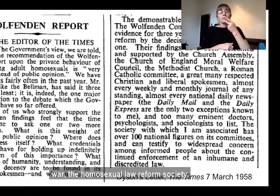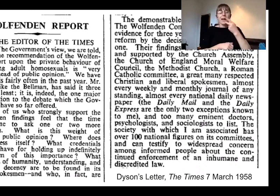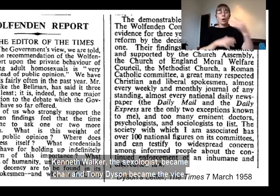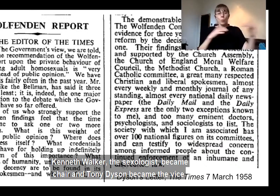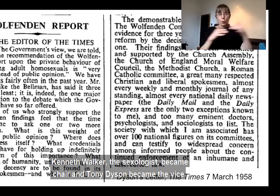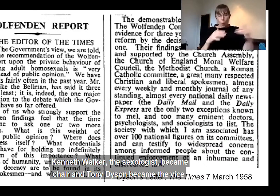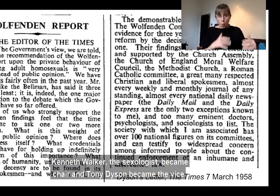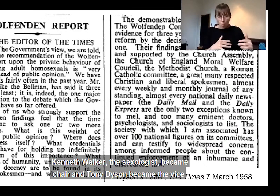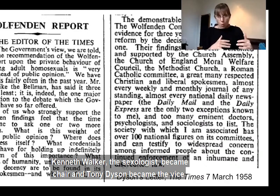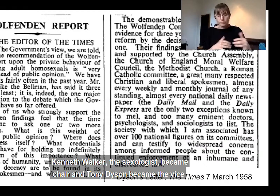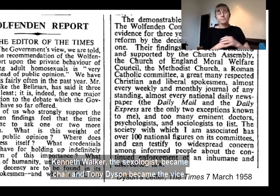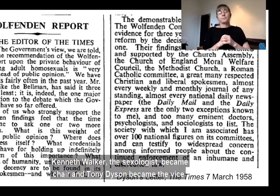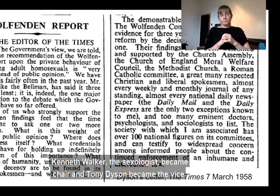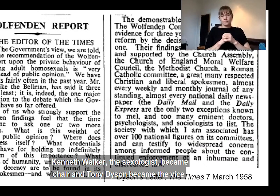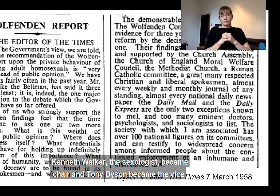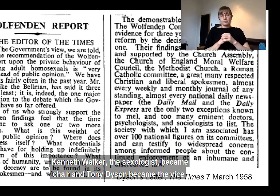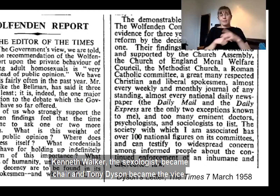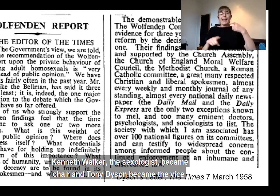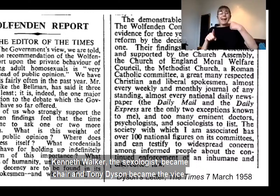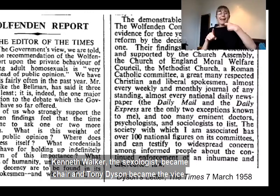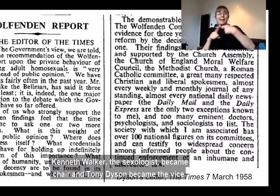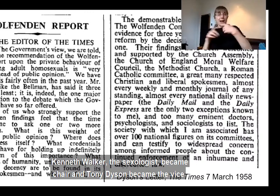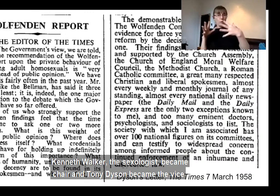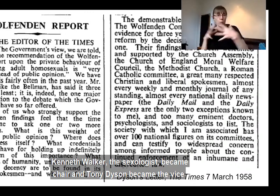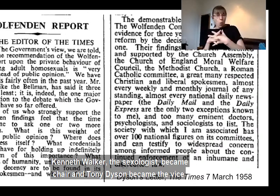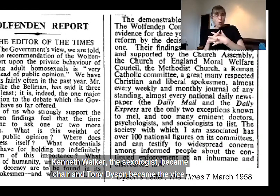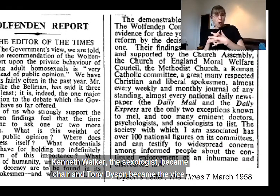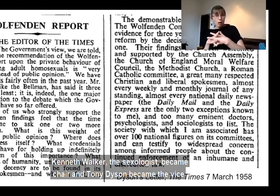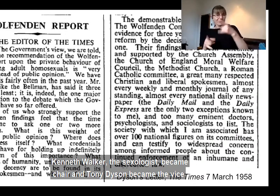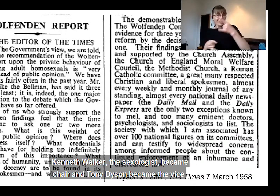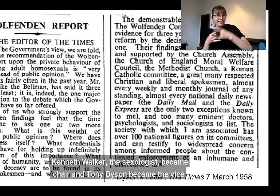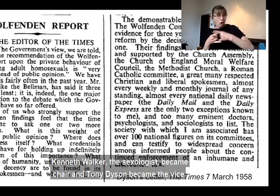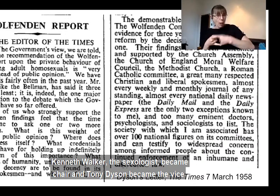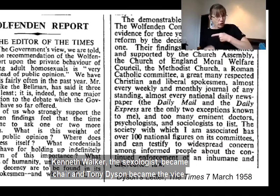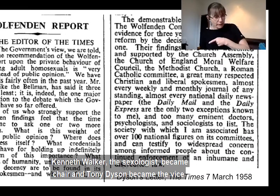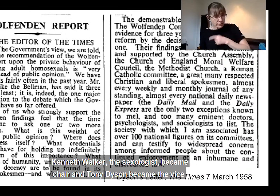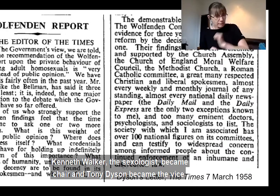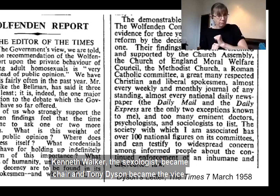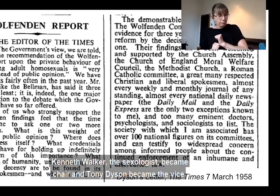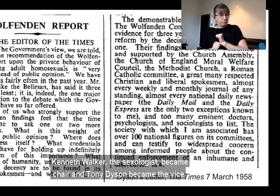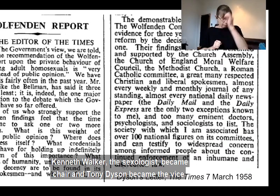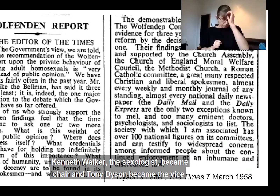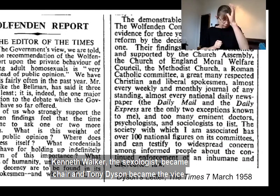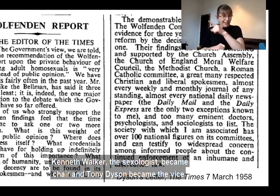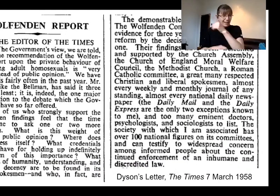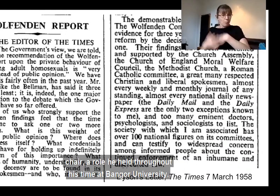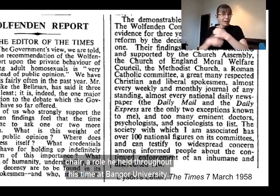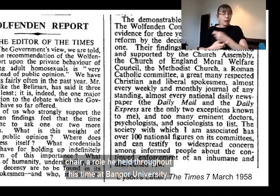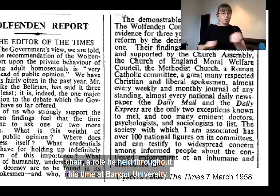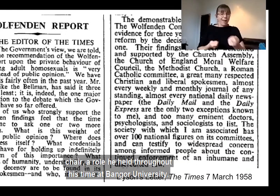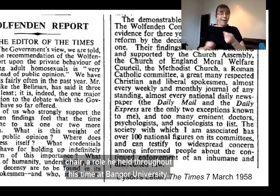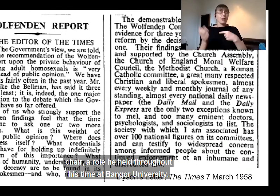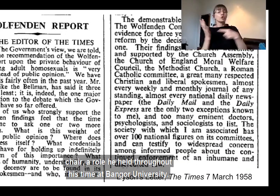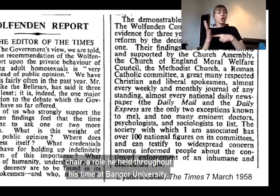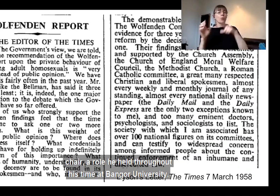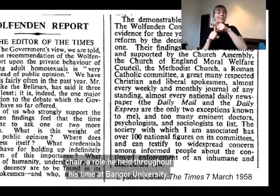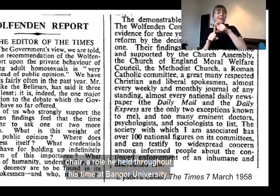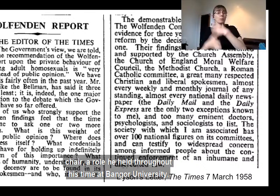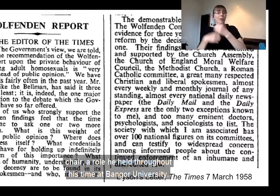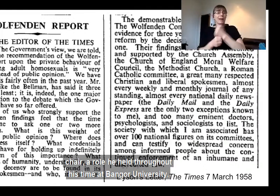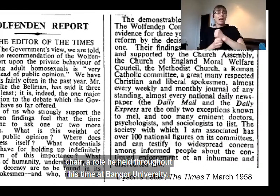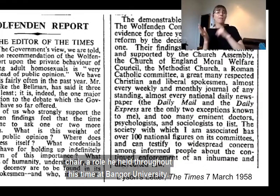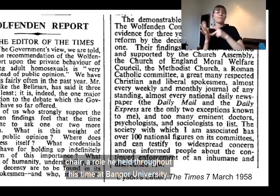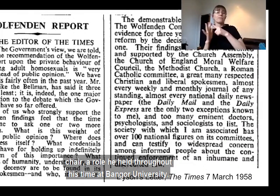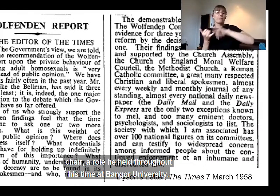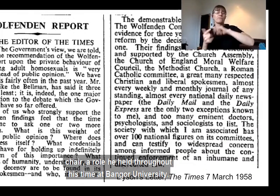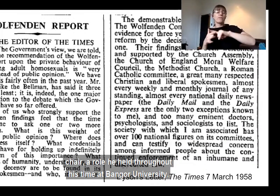Society. Kenneth Walker, the sexologist, became chair, and Tony Dyson became the vice chair,